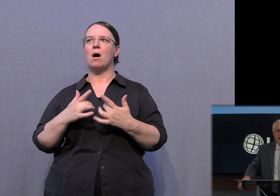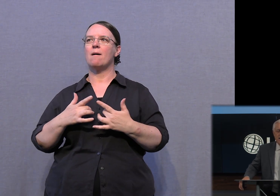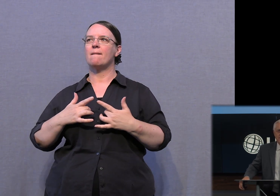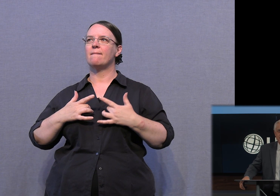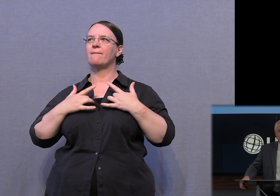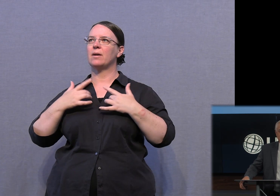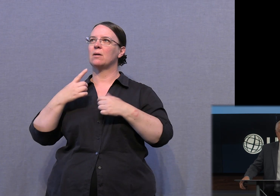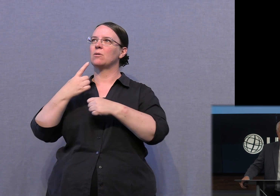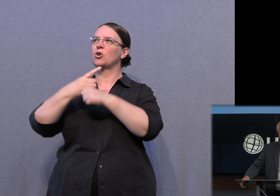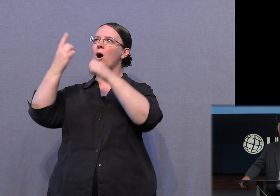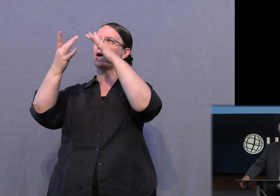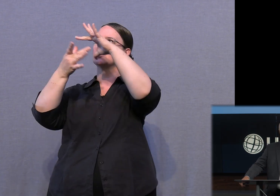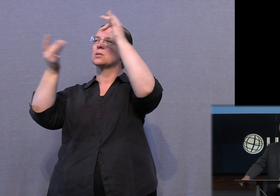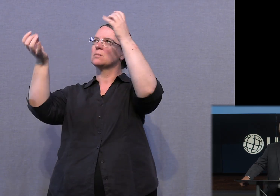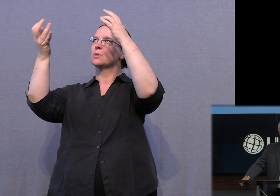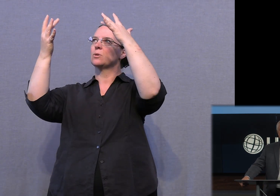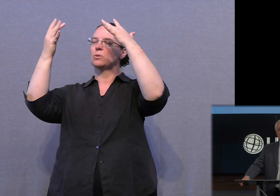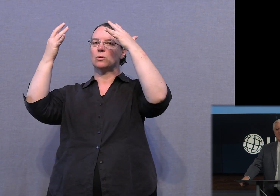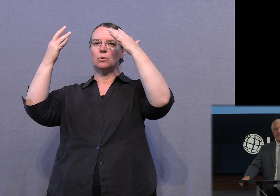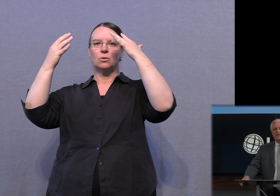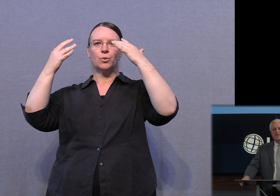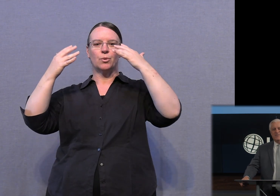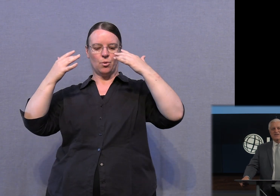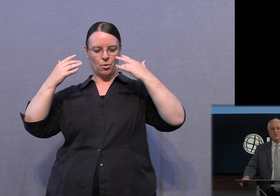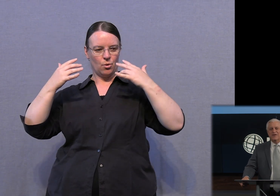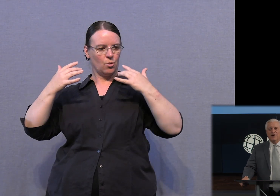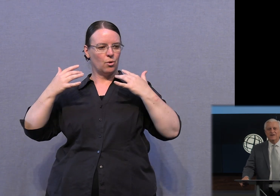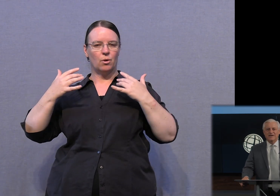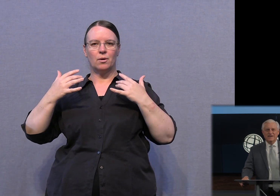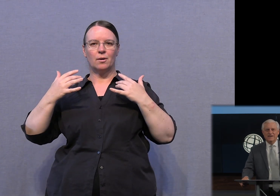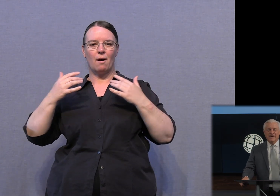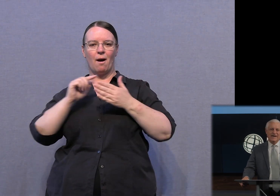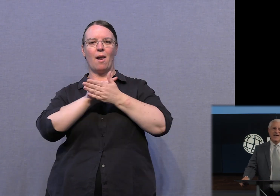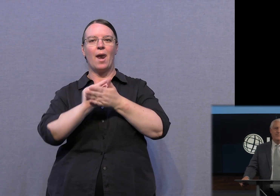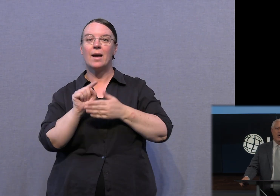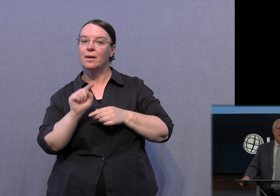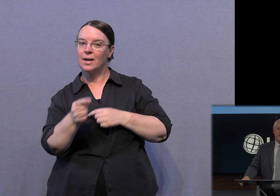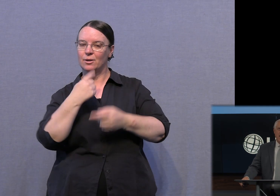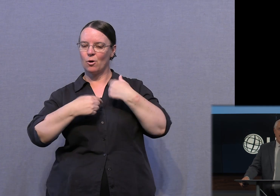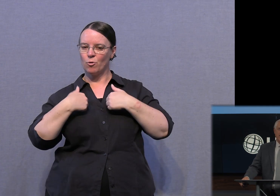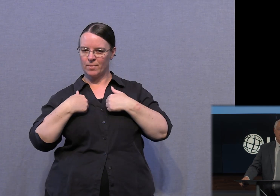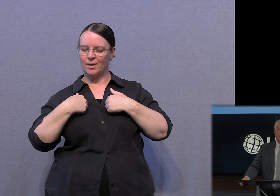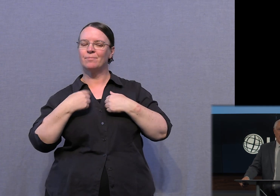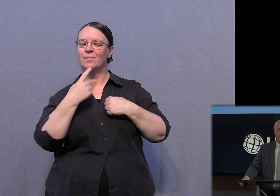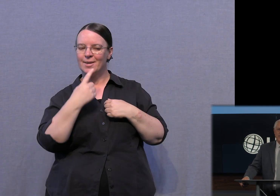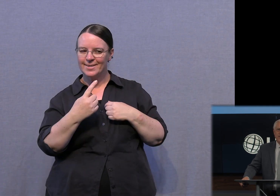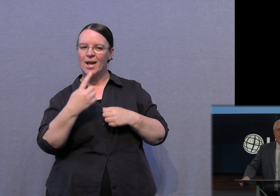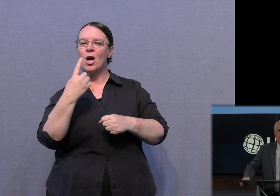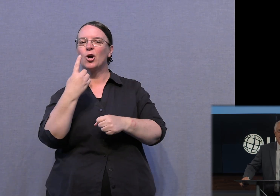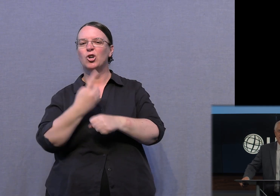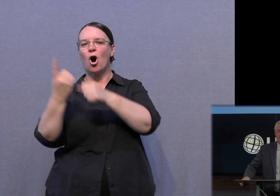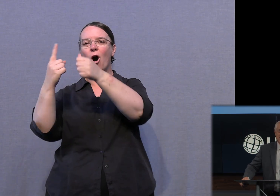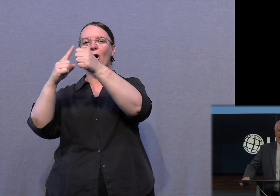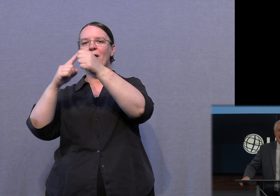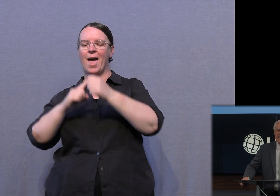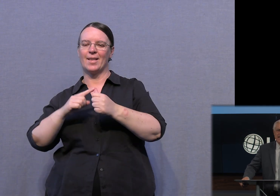of God. As he told me later, he said, Pastor Bernard, in that moment, God answered all 50